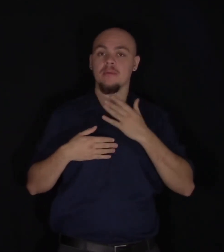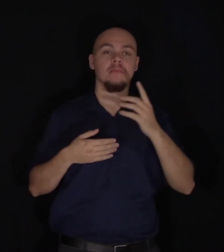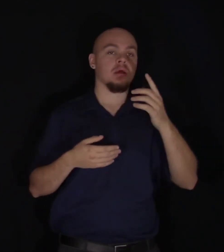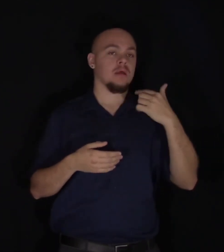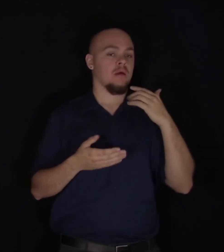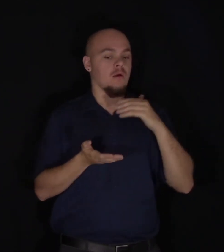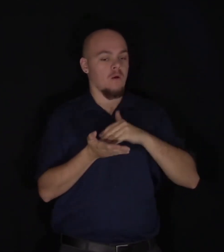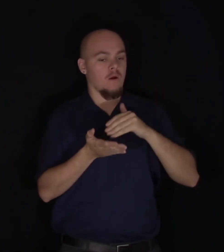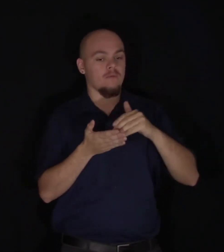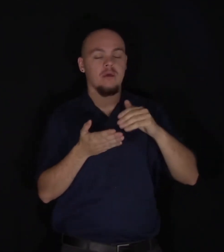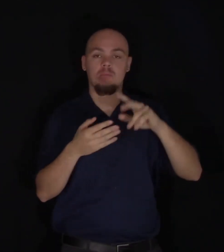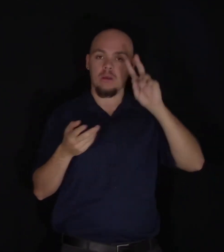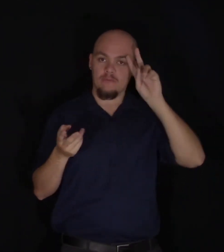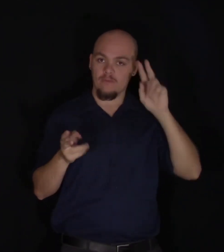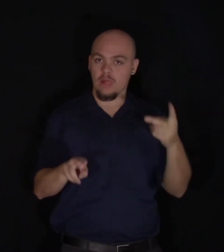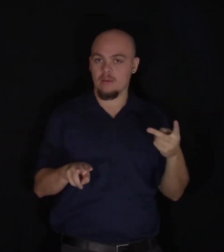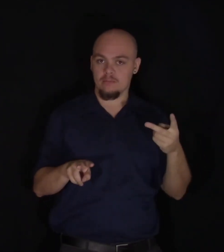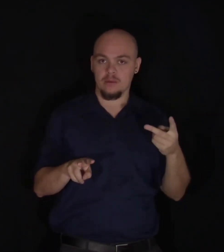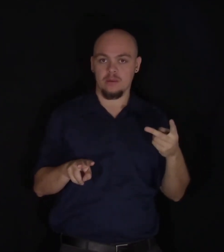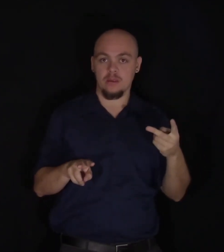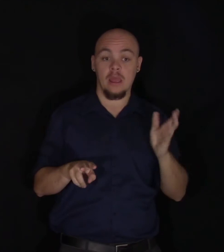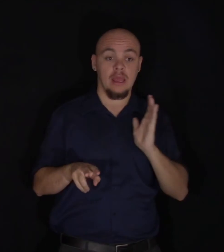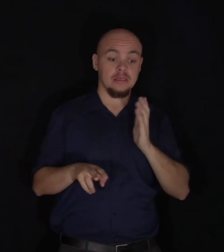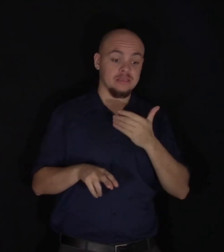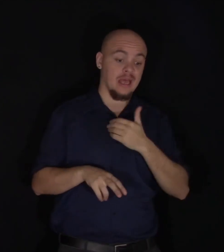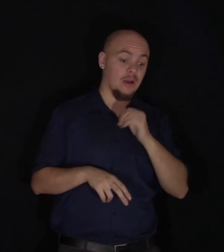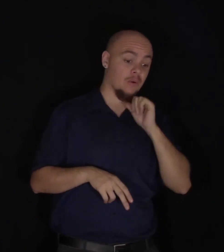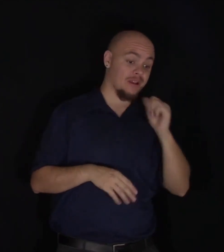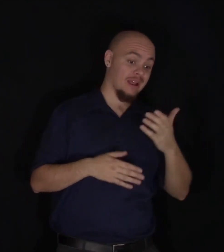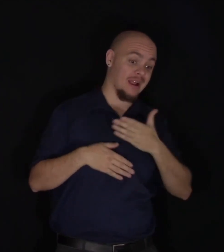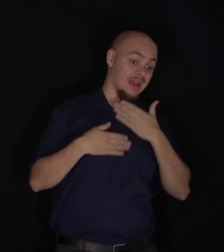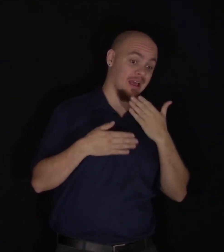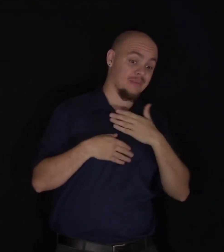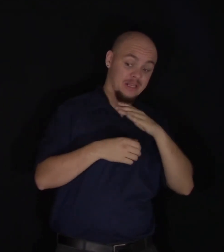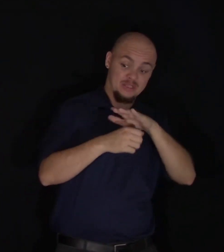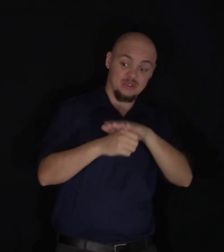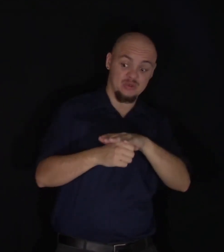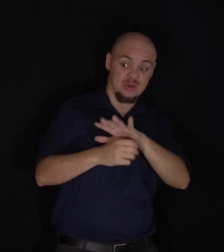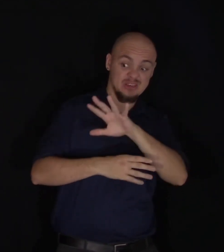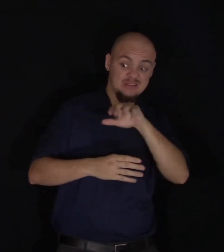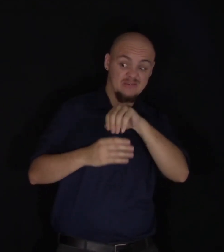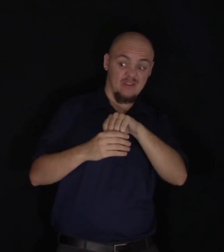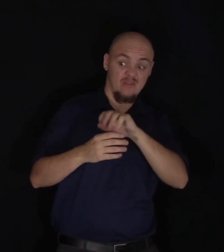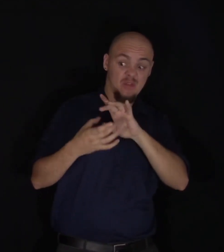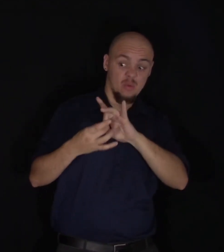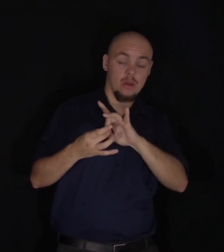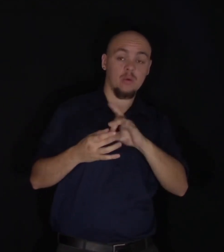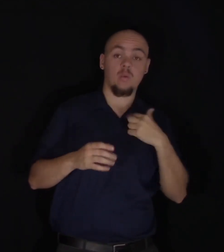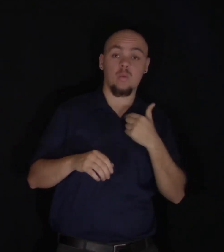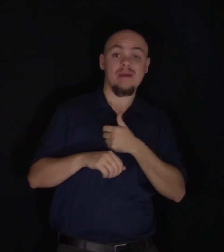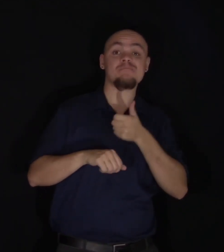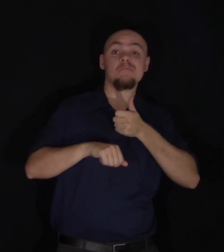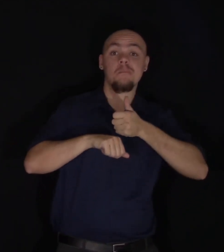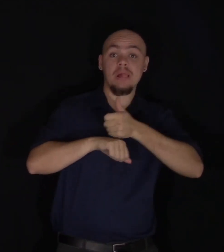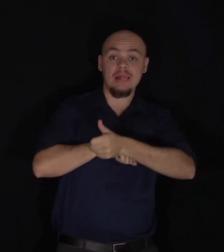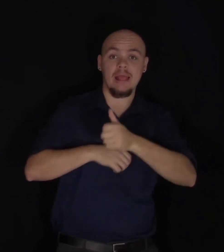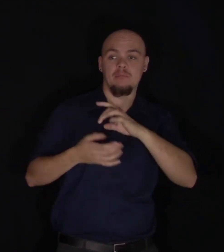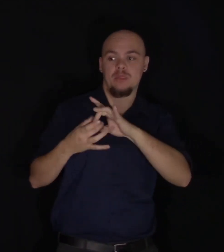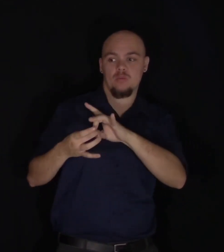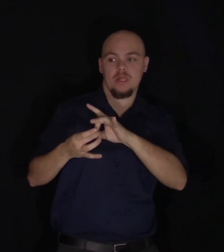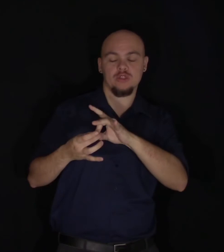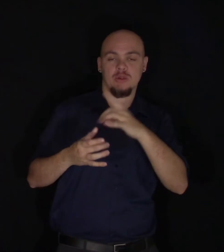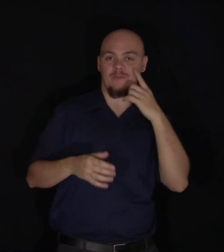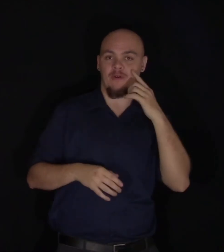time. Instead of seeing that our own unhappiness puts stress on our relationship, we blame our relationship for our